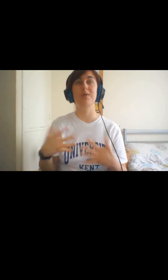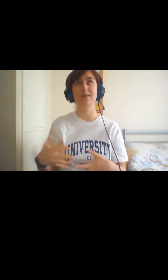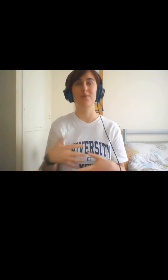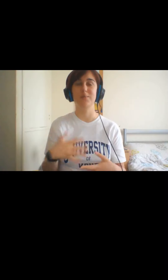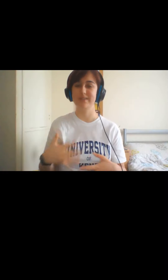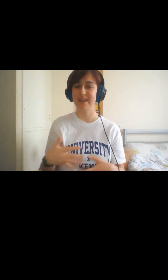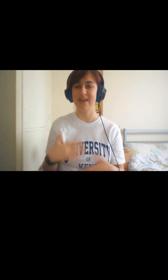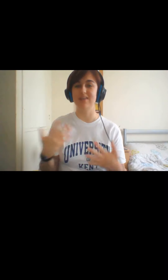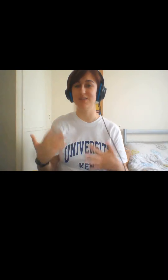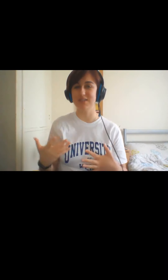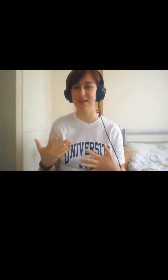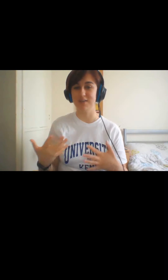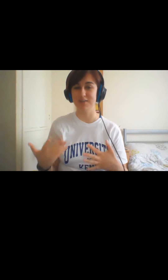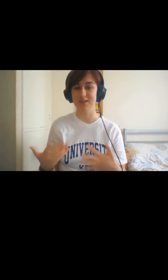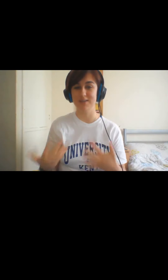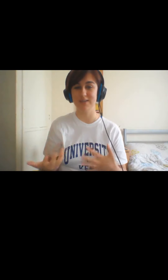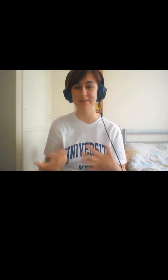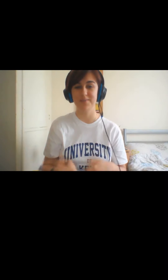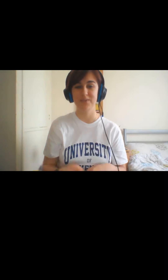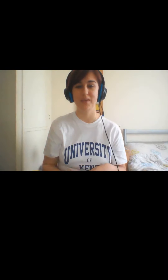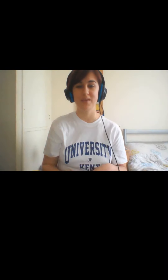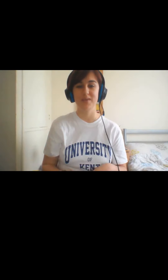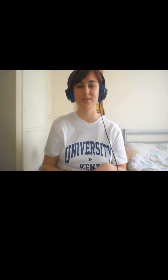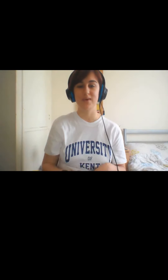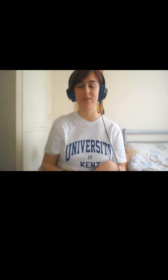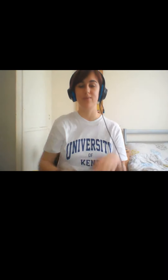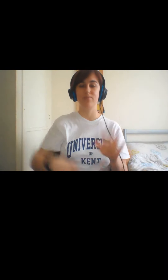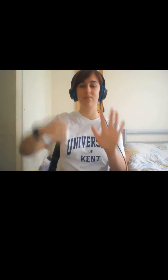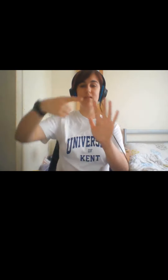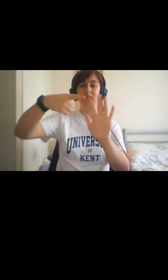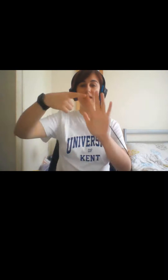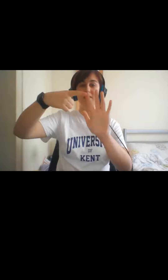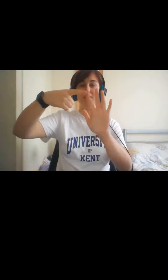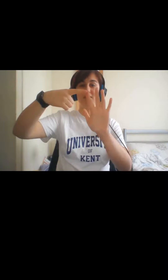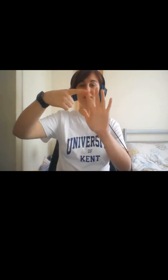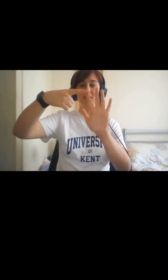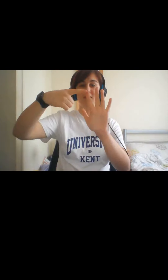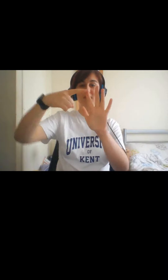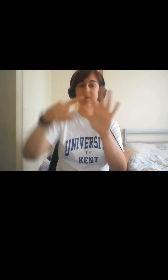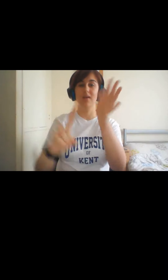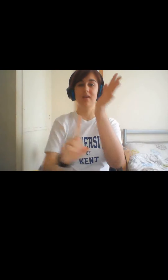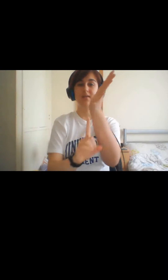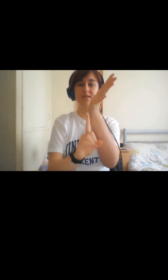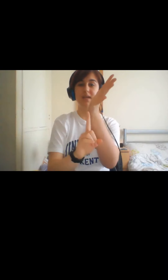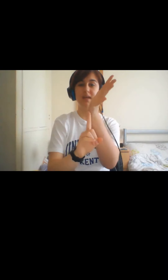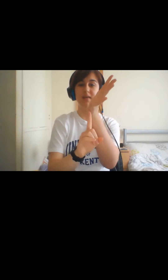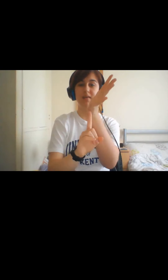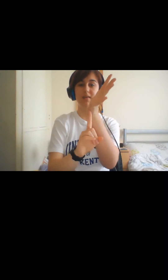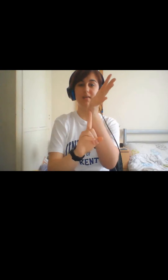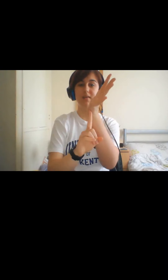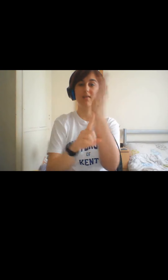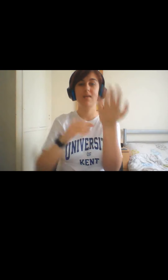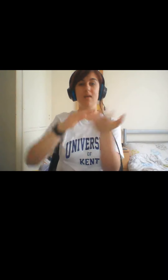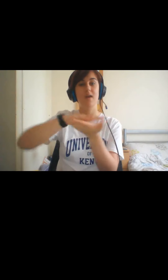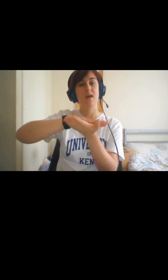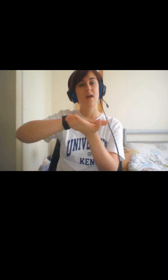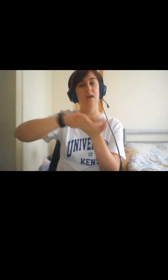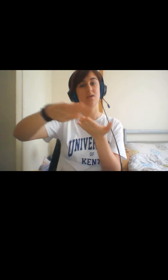Ethiopia, once again, you just sign the first three. So E, T,